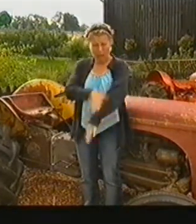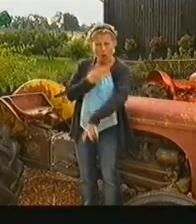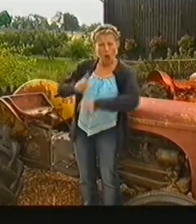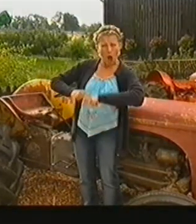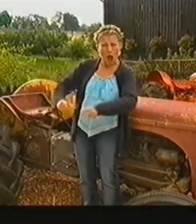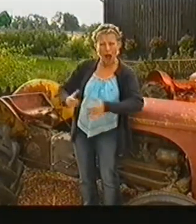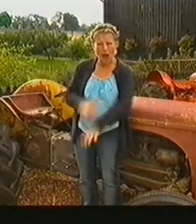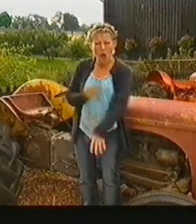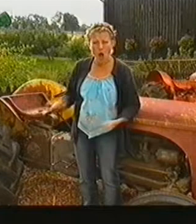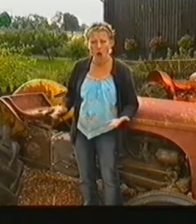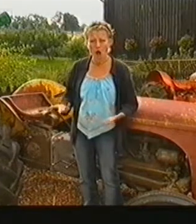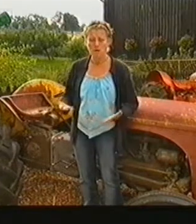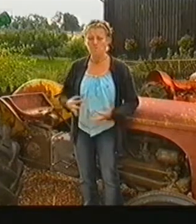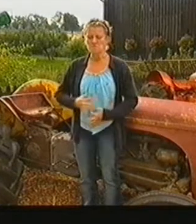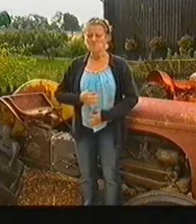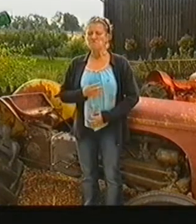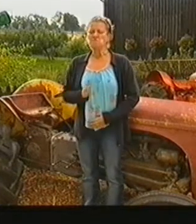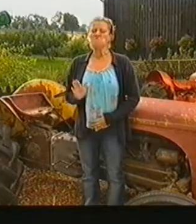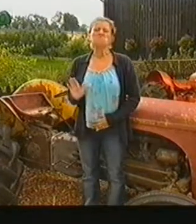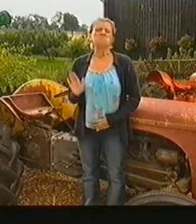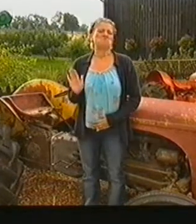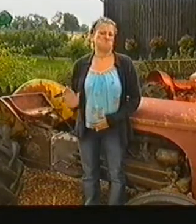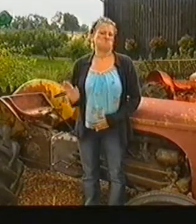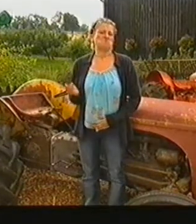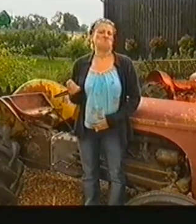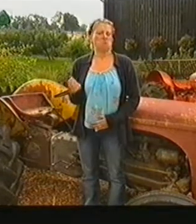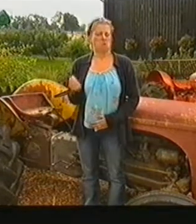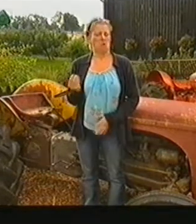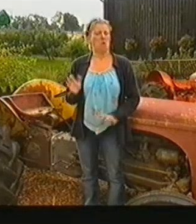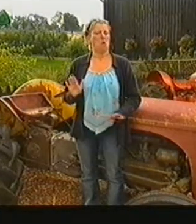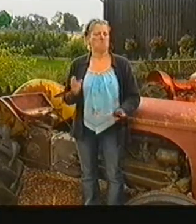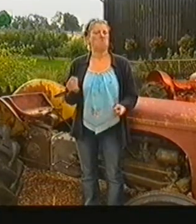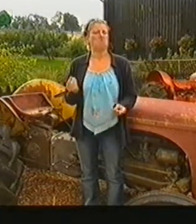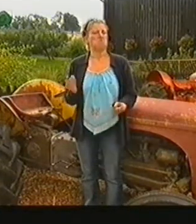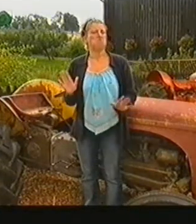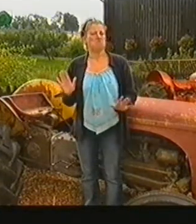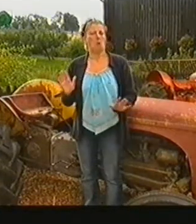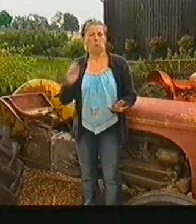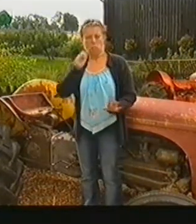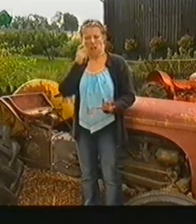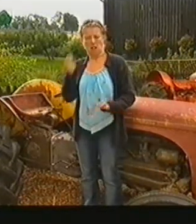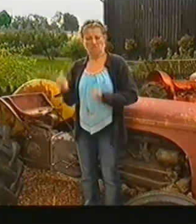much longer now," Bean told him. "He'll make a run for it soon. He'll have to."